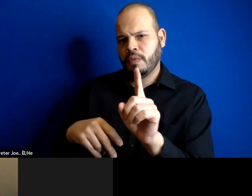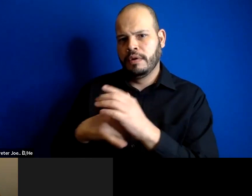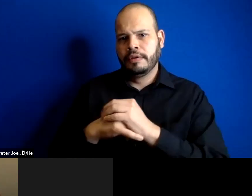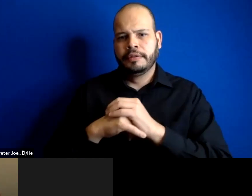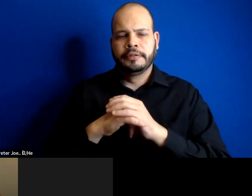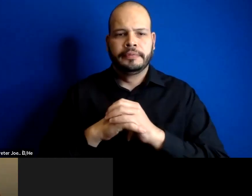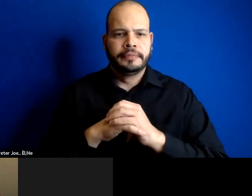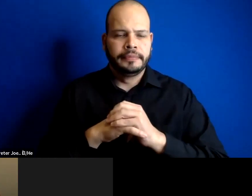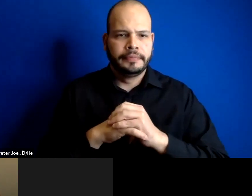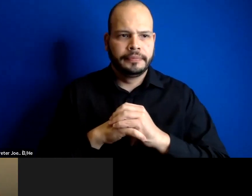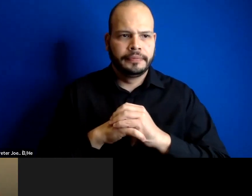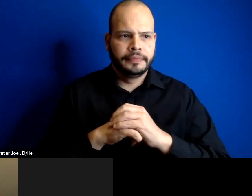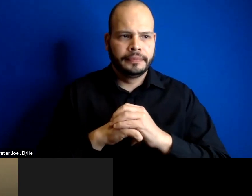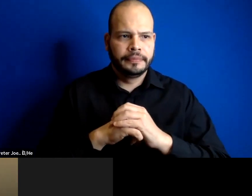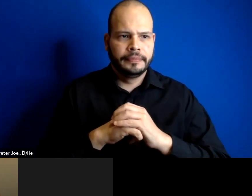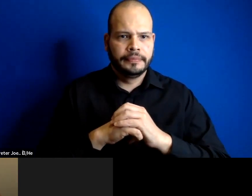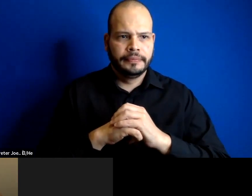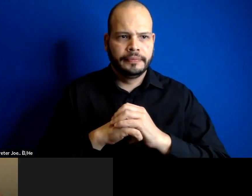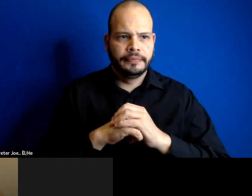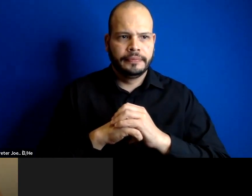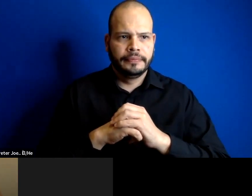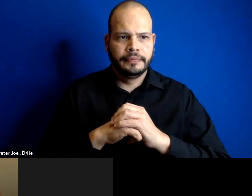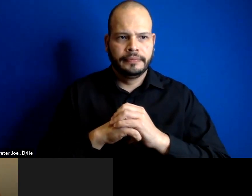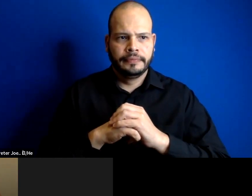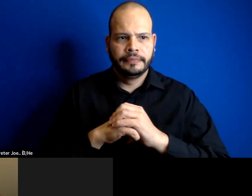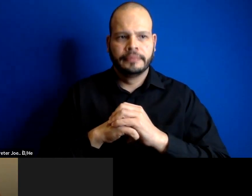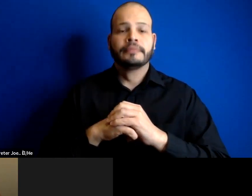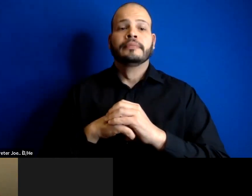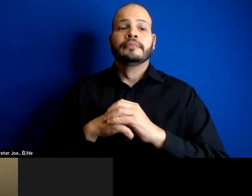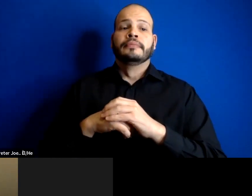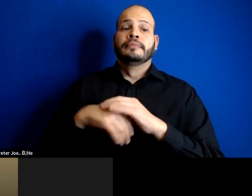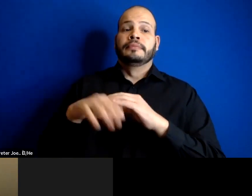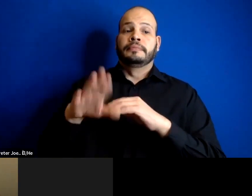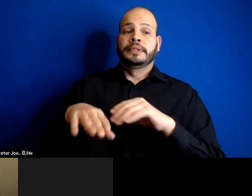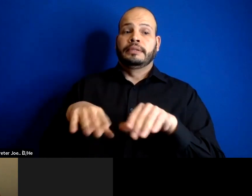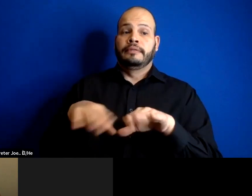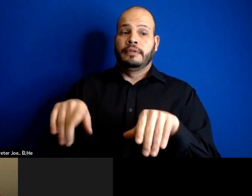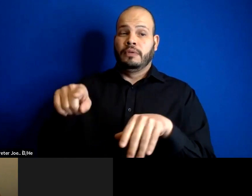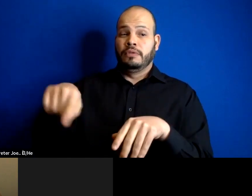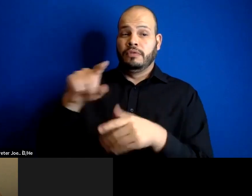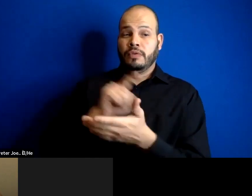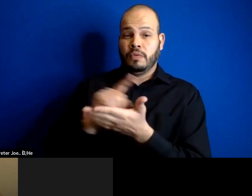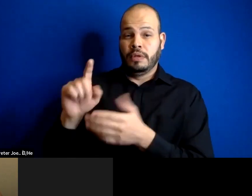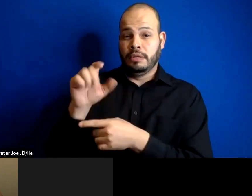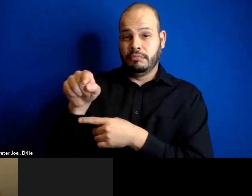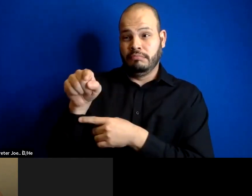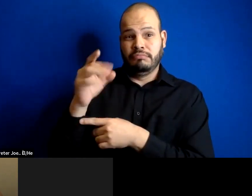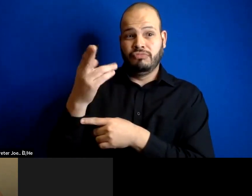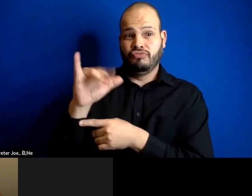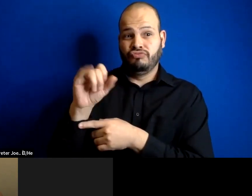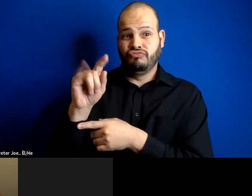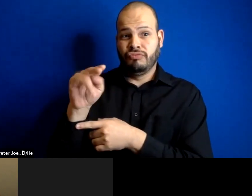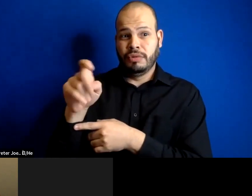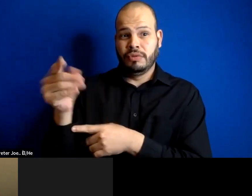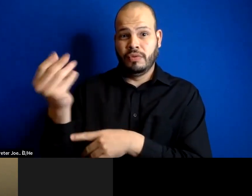Yeah, so basically, earlier this week, Christine came back and just talked about how the project